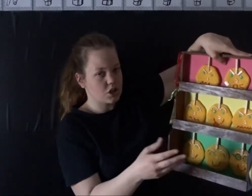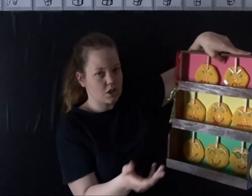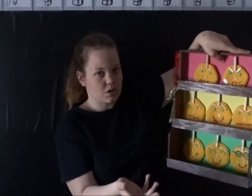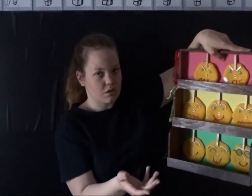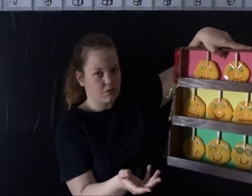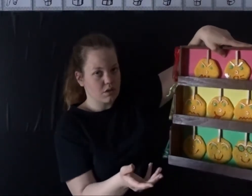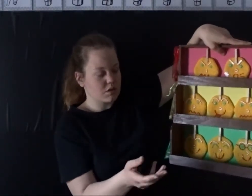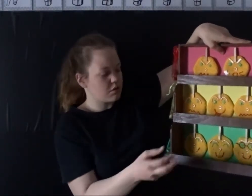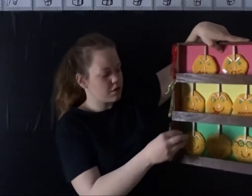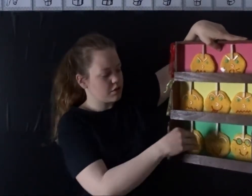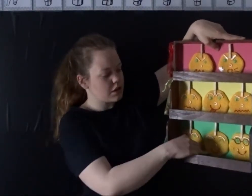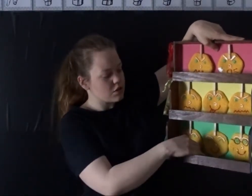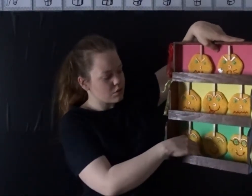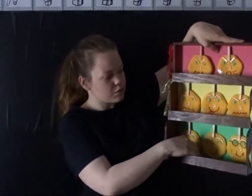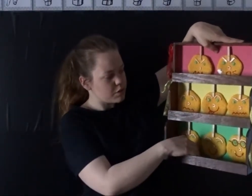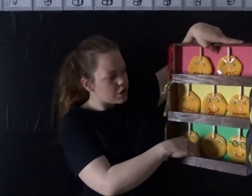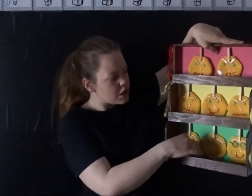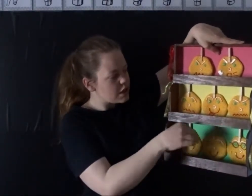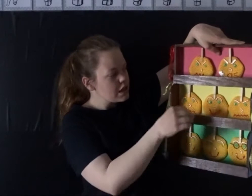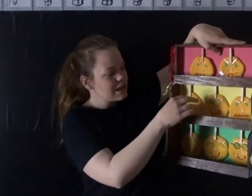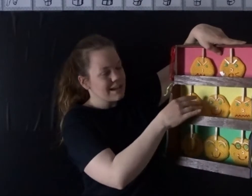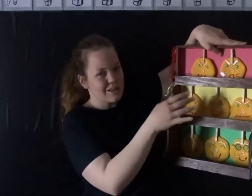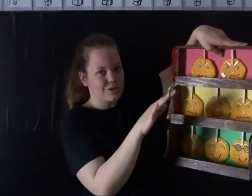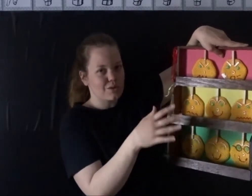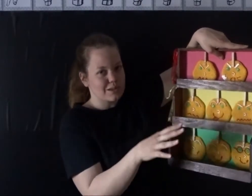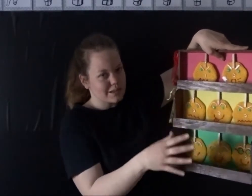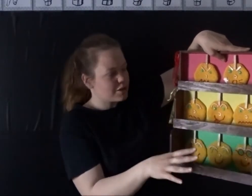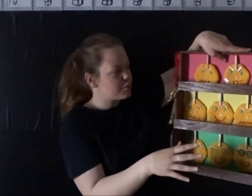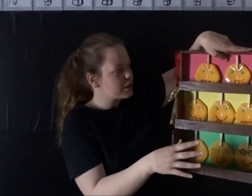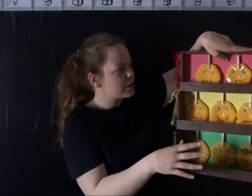teaches zones. So the green zone would be good. Yellow zone is a little bit,